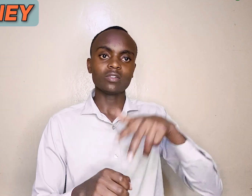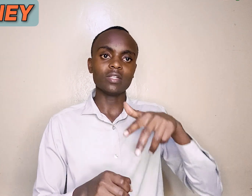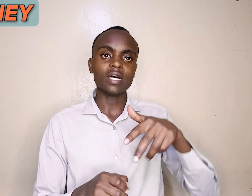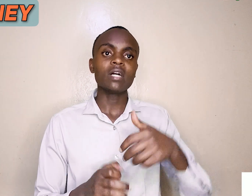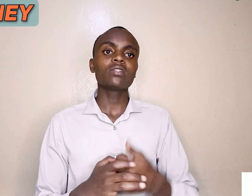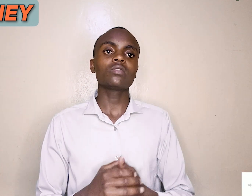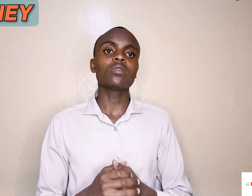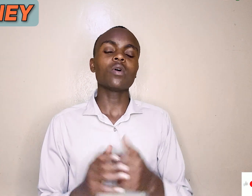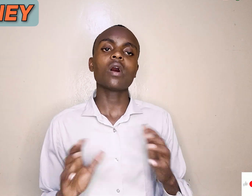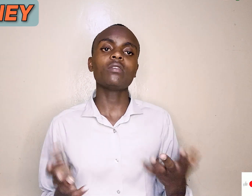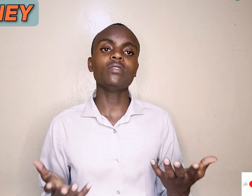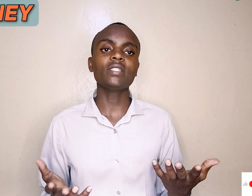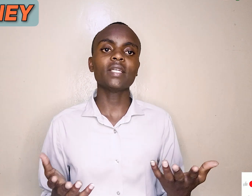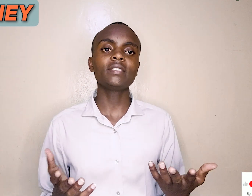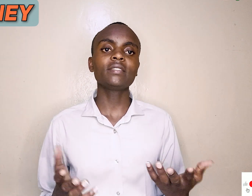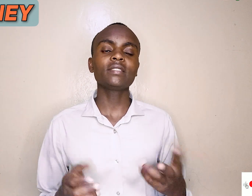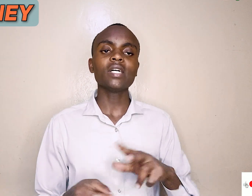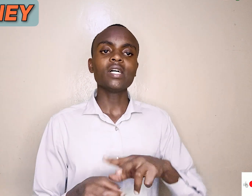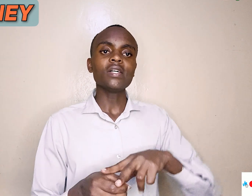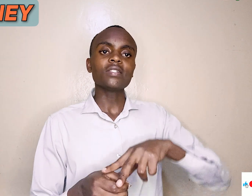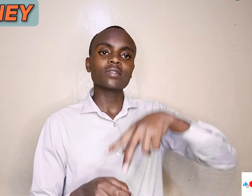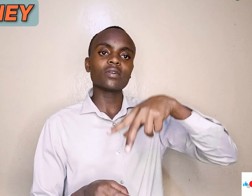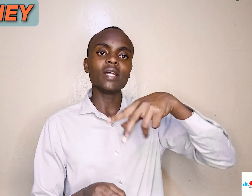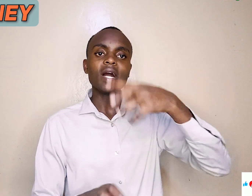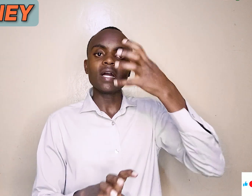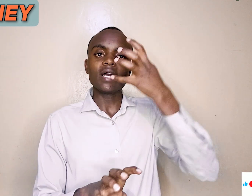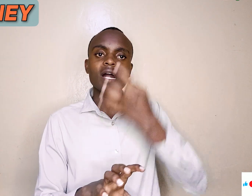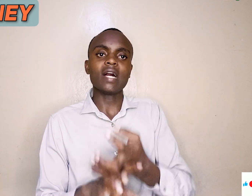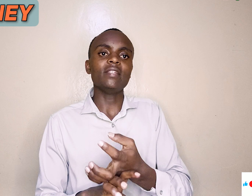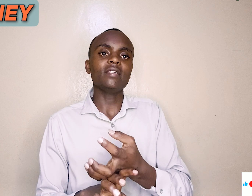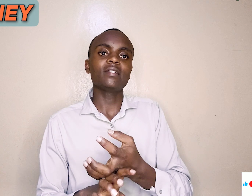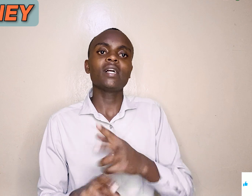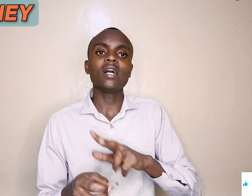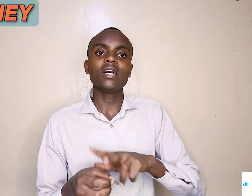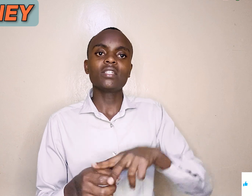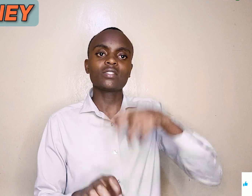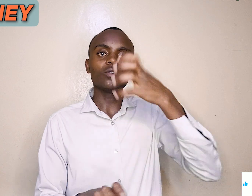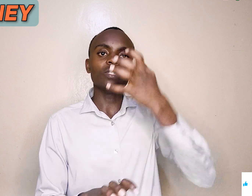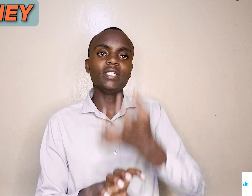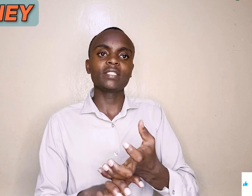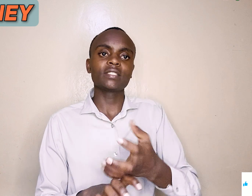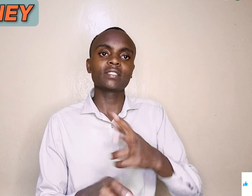Soda. So how do you send soda, hard? Stony.